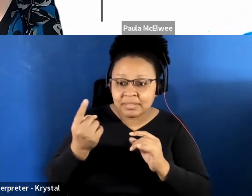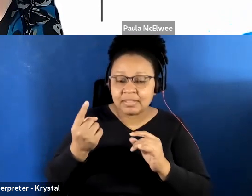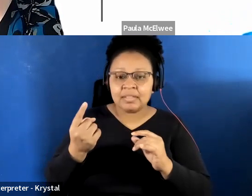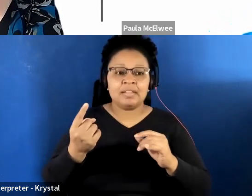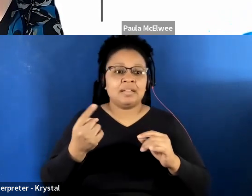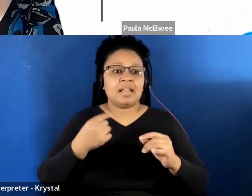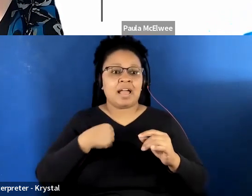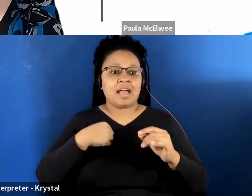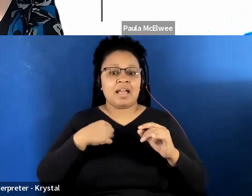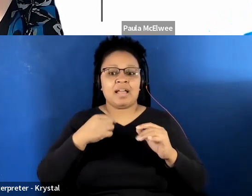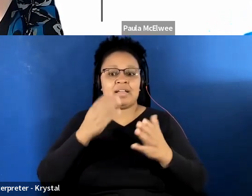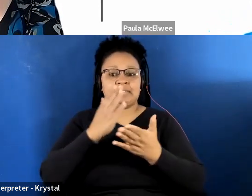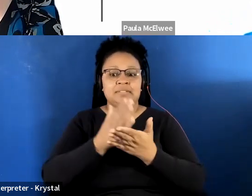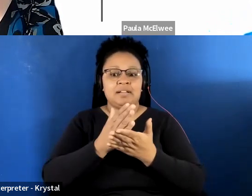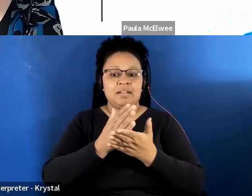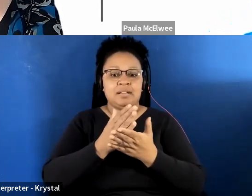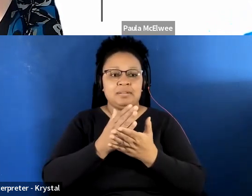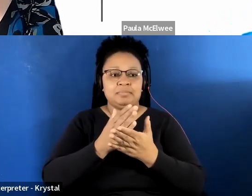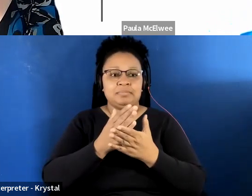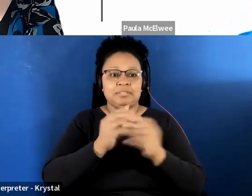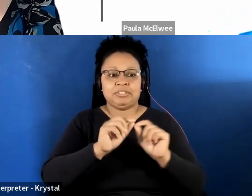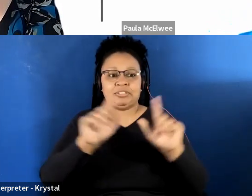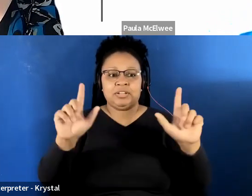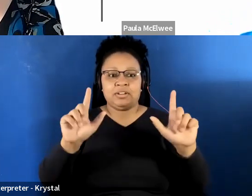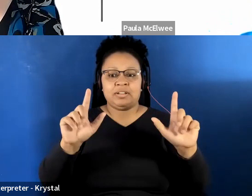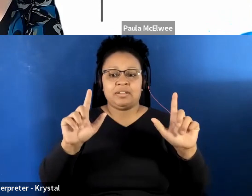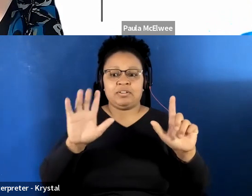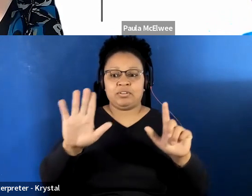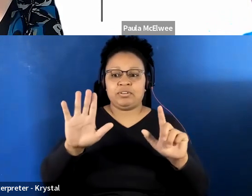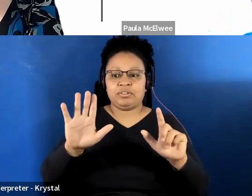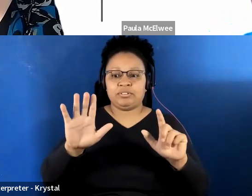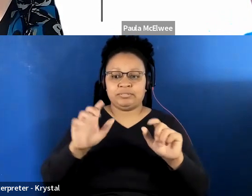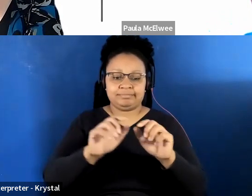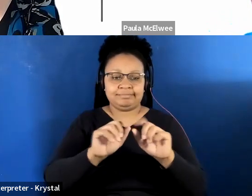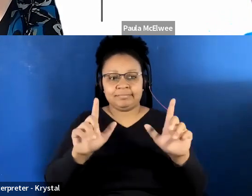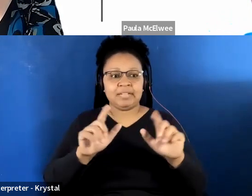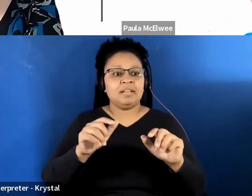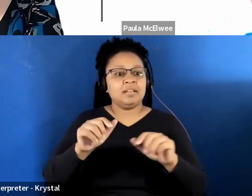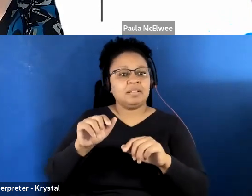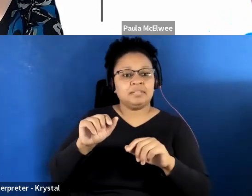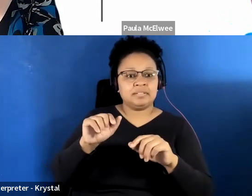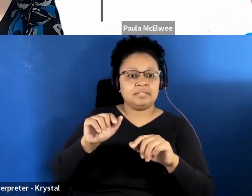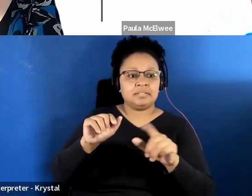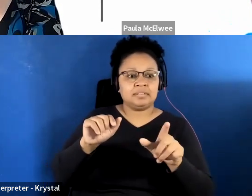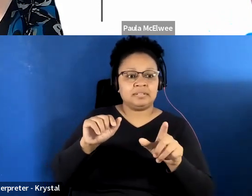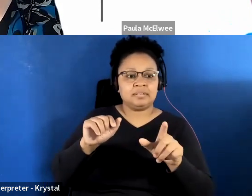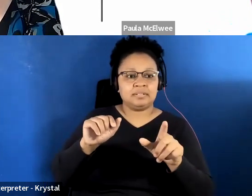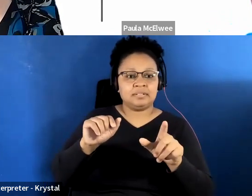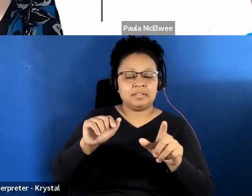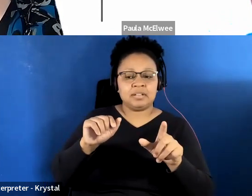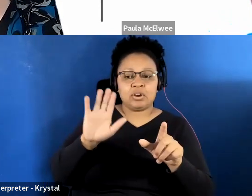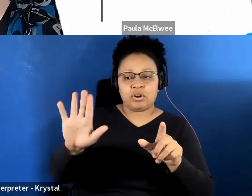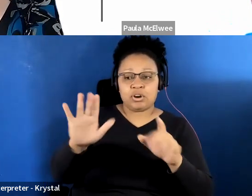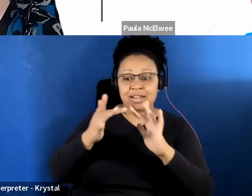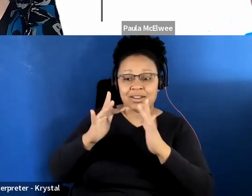I stopped sharing Vicky's screen, hoping that would help. Vicky has her internet is a little bit iffy right